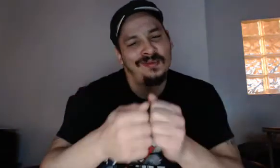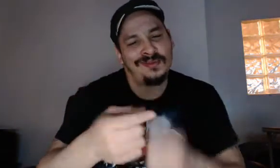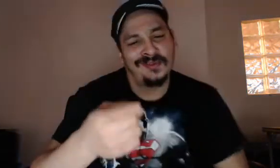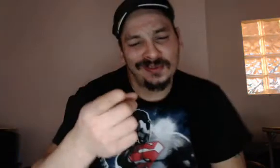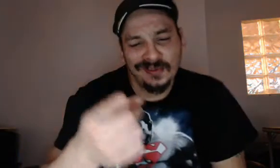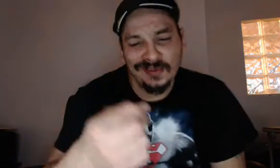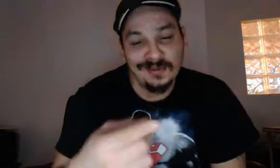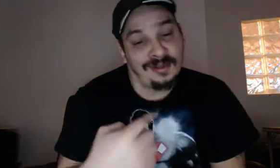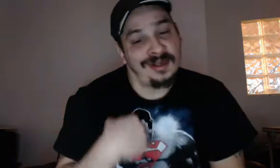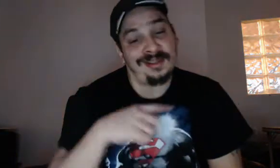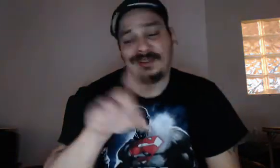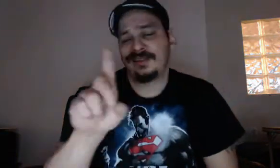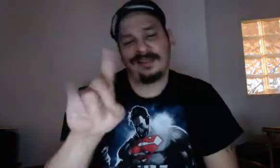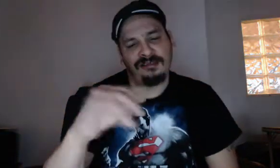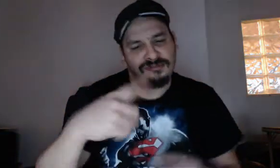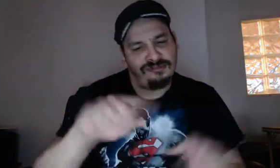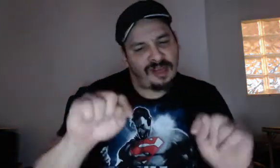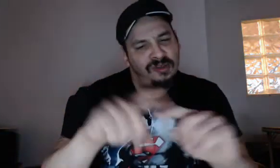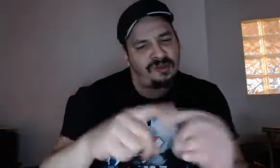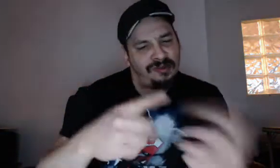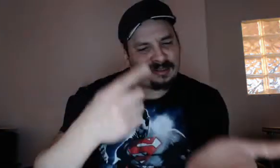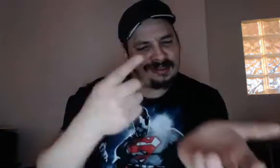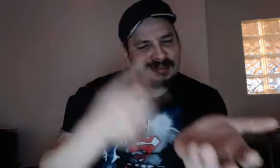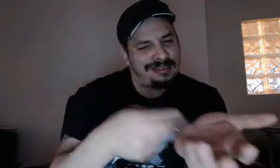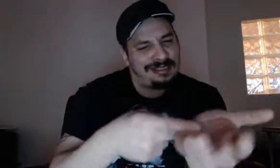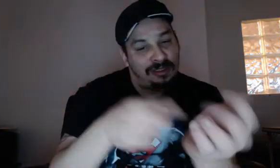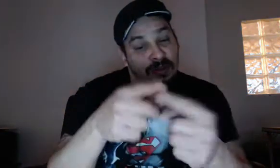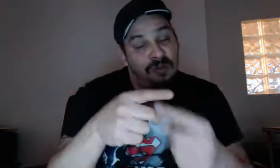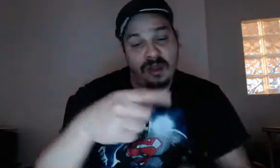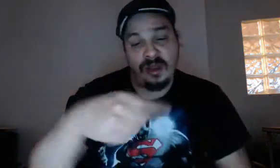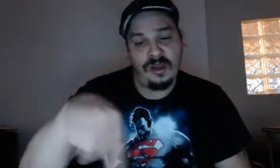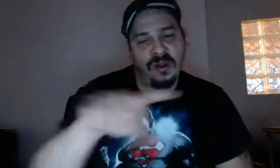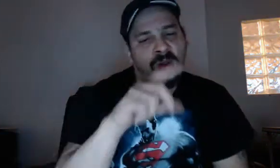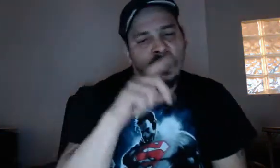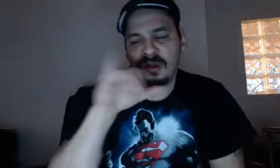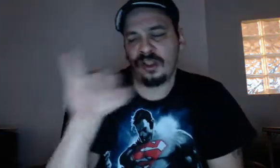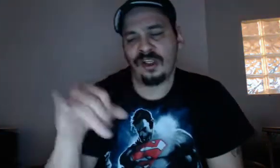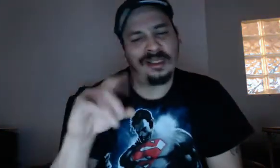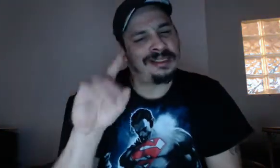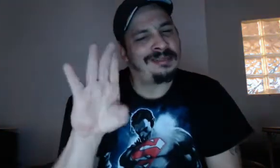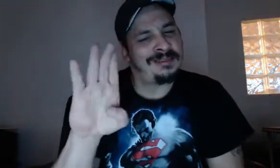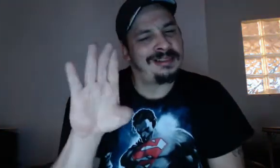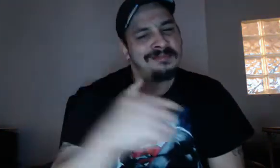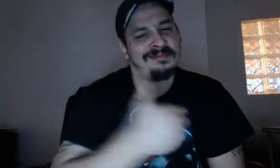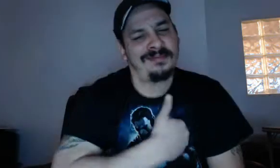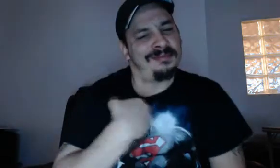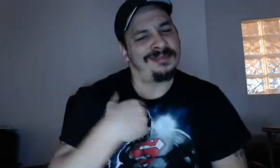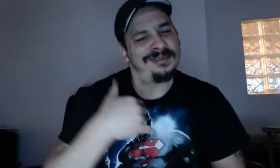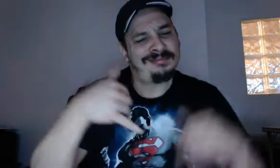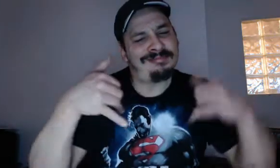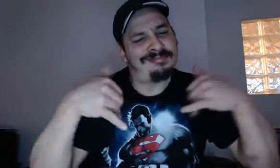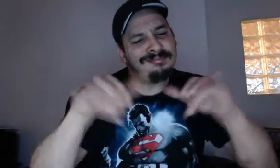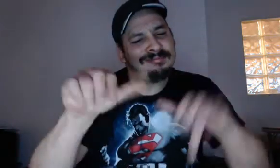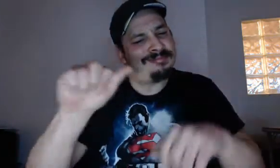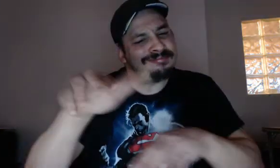What we have found is that if that family is moved into safe, green, affordable housing, places that have access to great